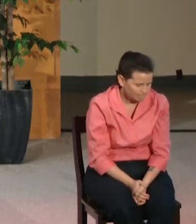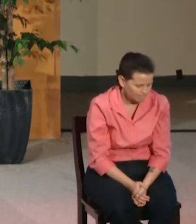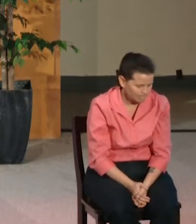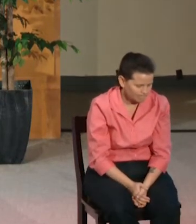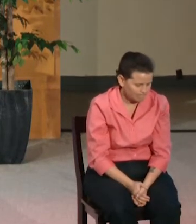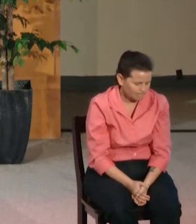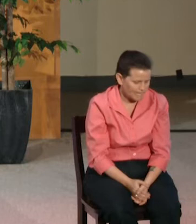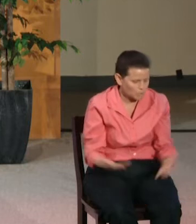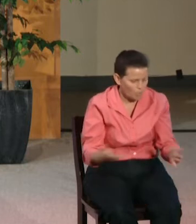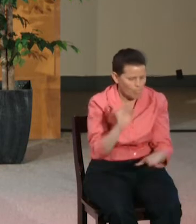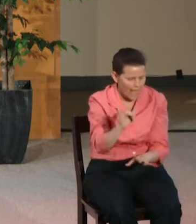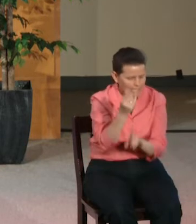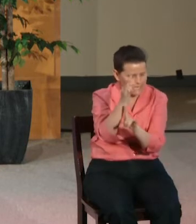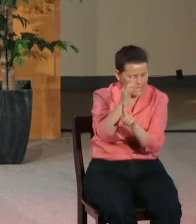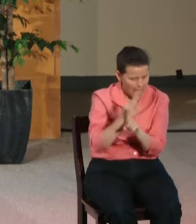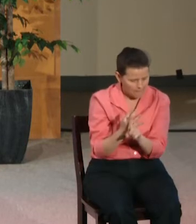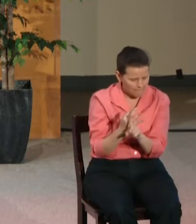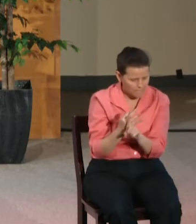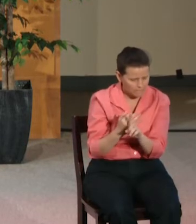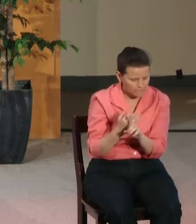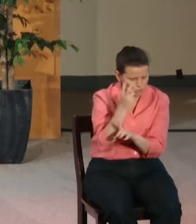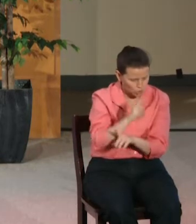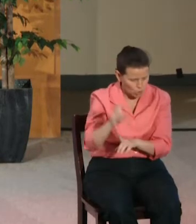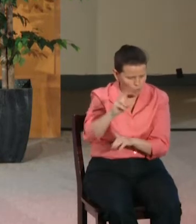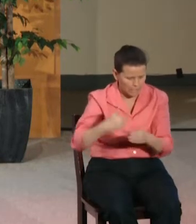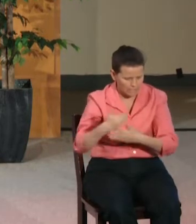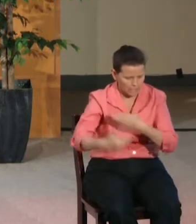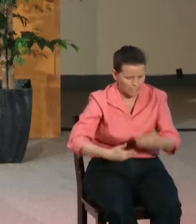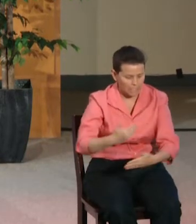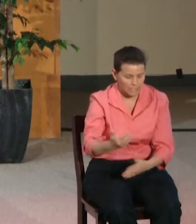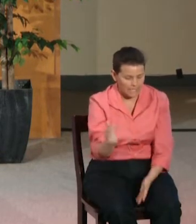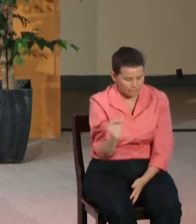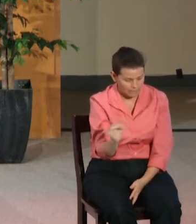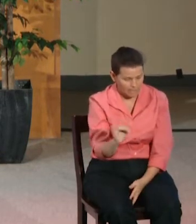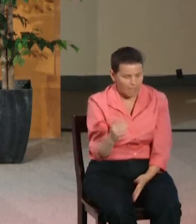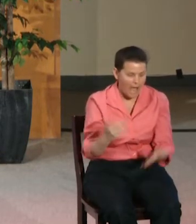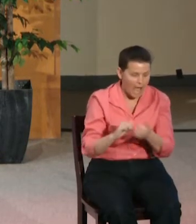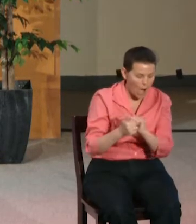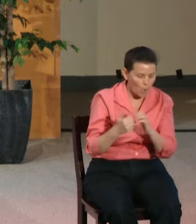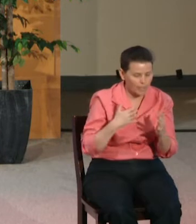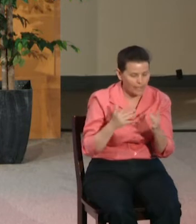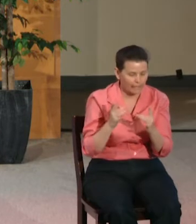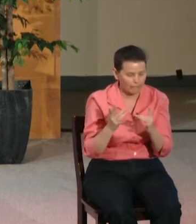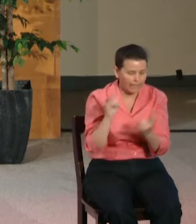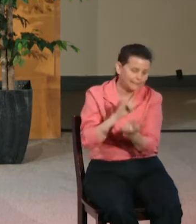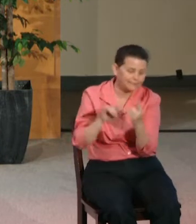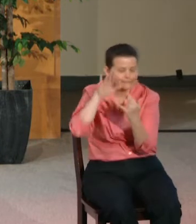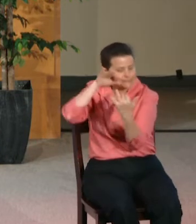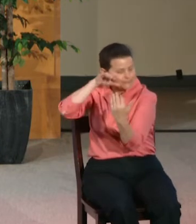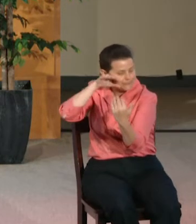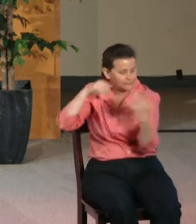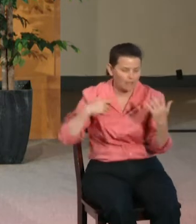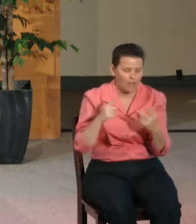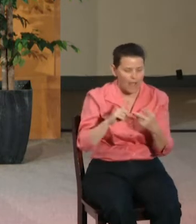through the same emotions. It's just amazing watching them, how they court, how they mate, how if